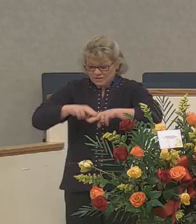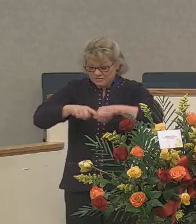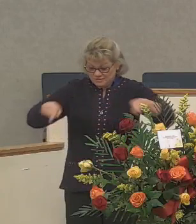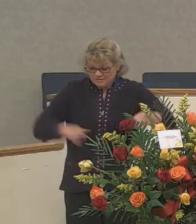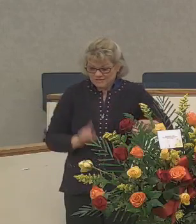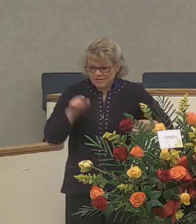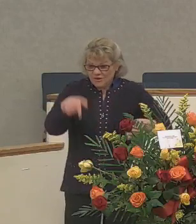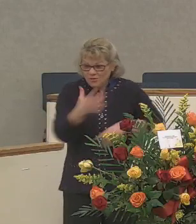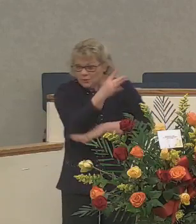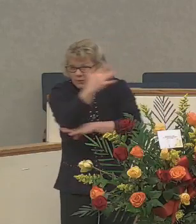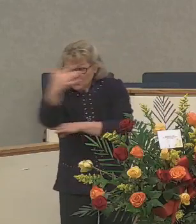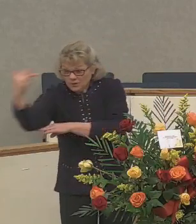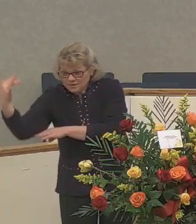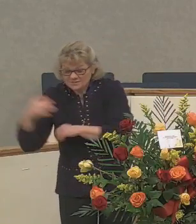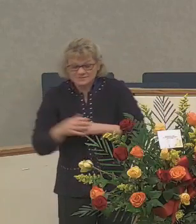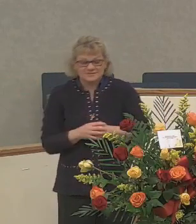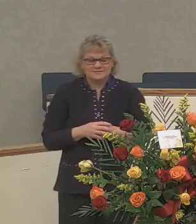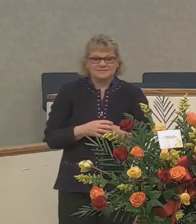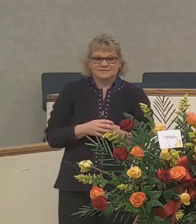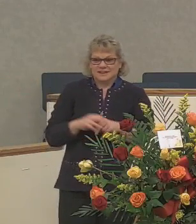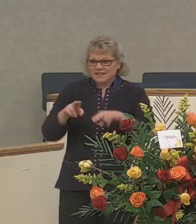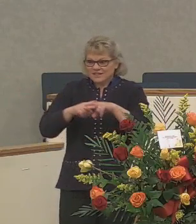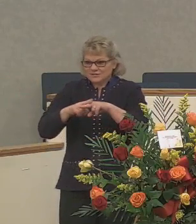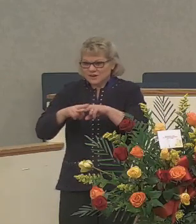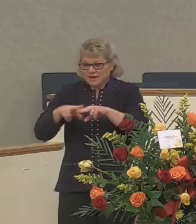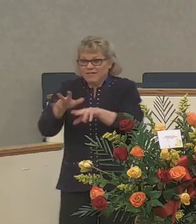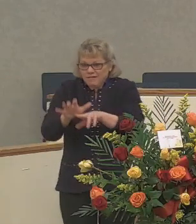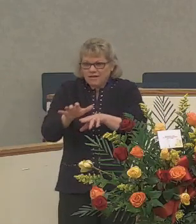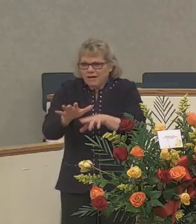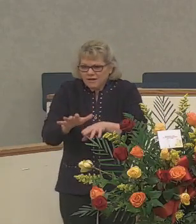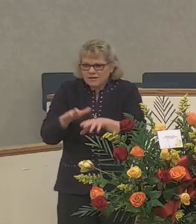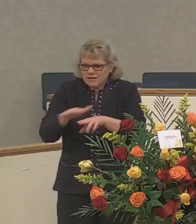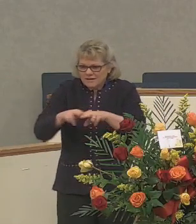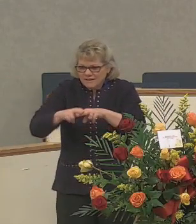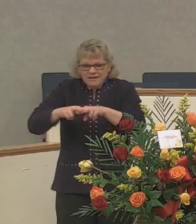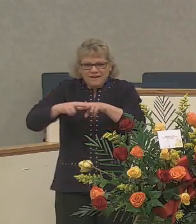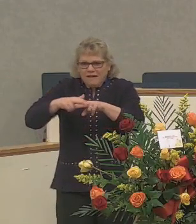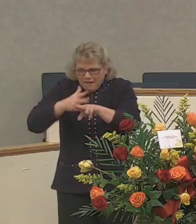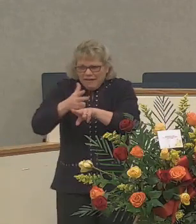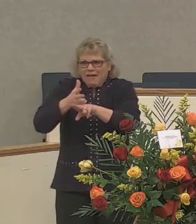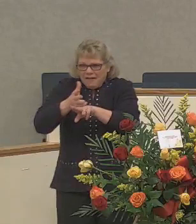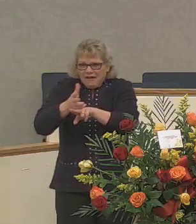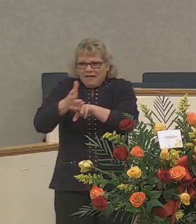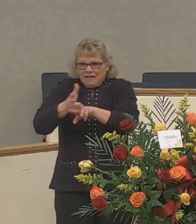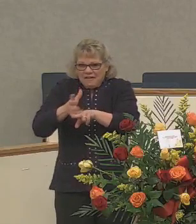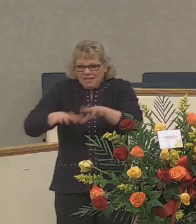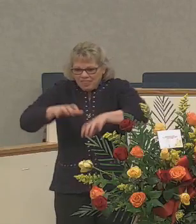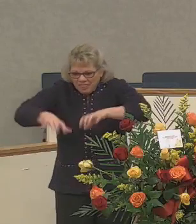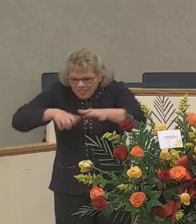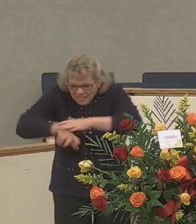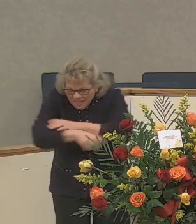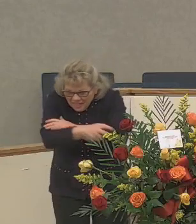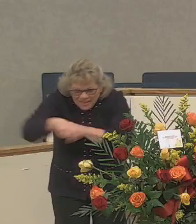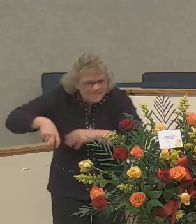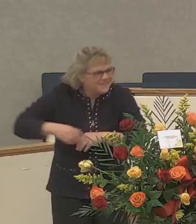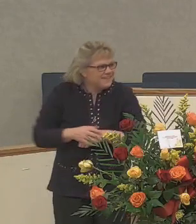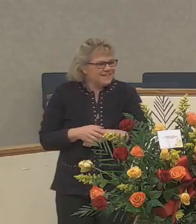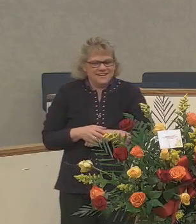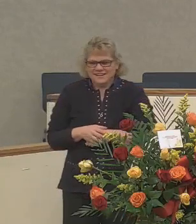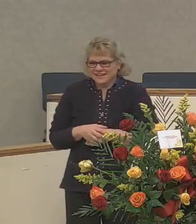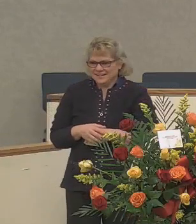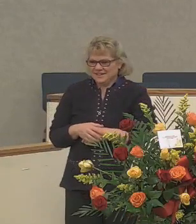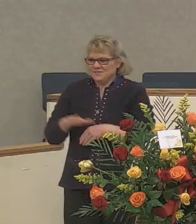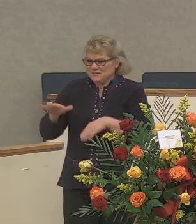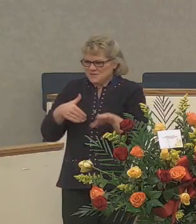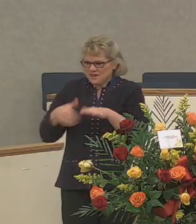to go to the woods, and the trains were slamming together and moving, and we're under those things crawling around. I'll tell you, we walked